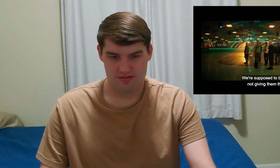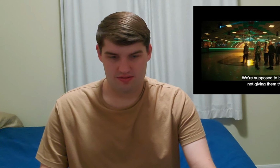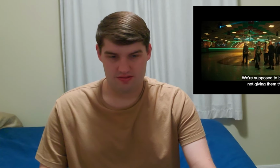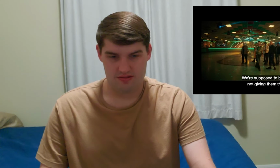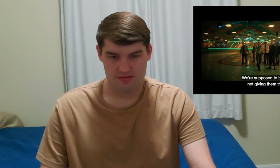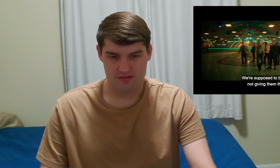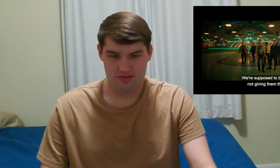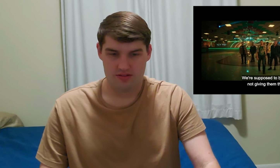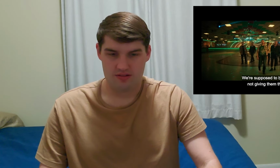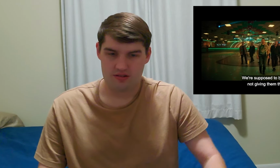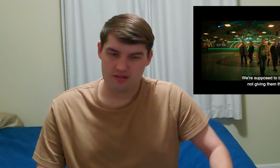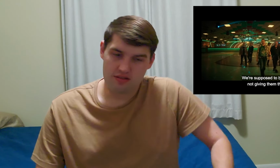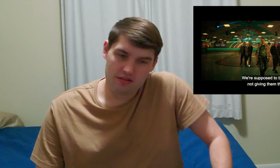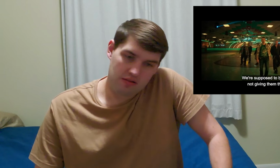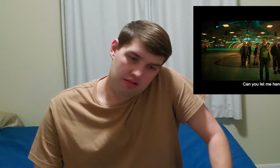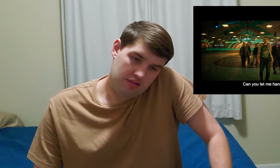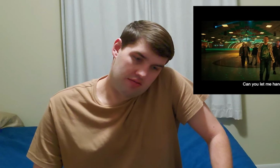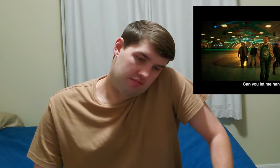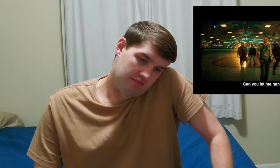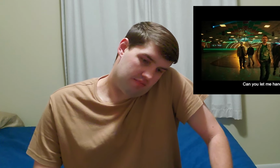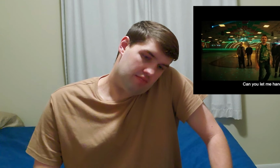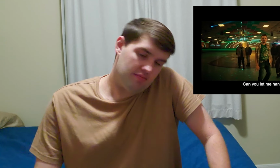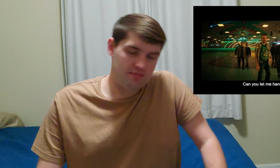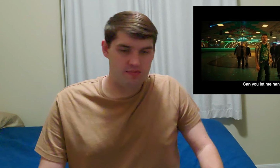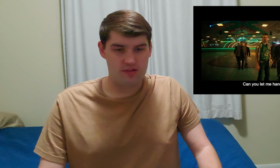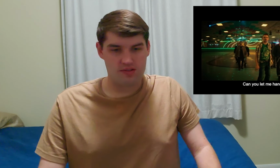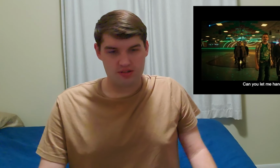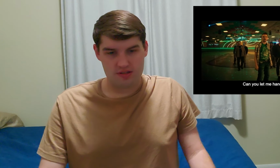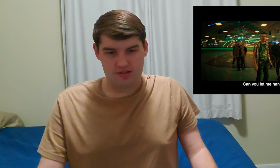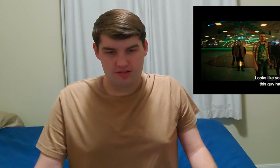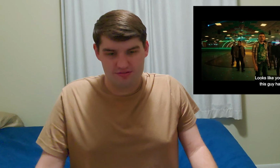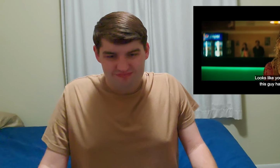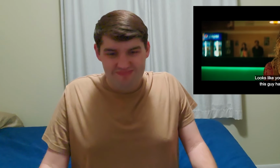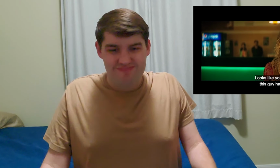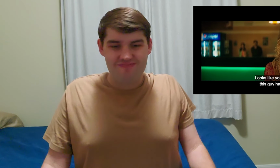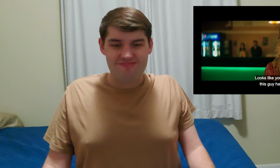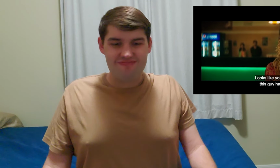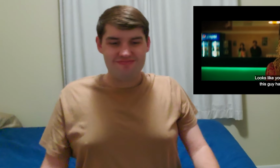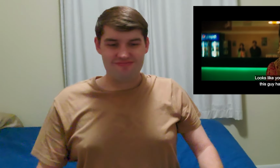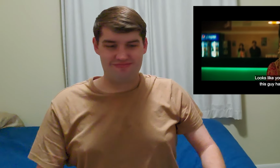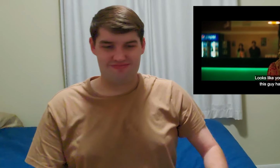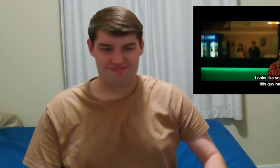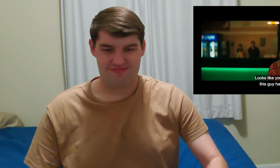deal, not giving them the grand tour. Can you let me handle this, Grace? Looks like you're letting this guy handle